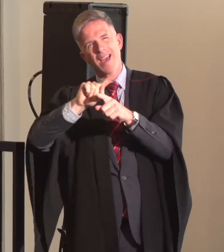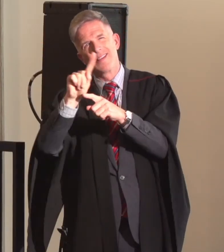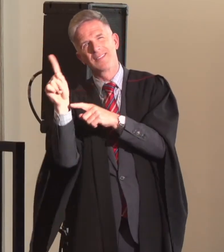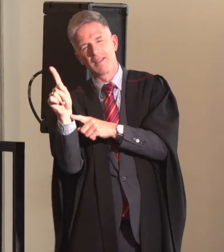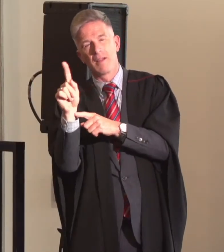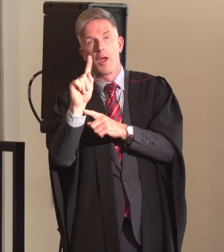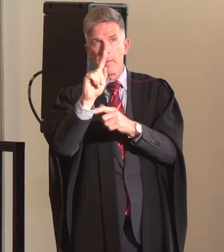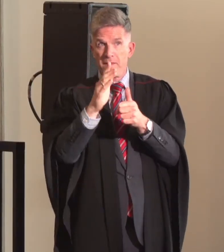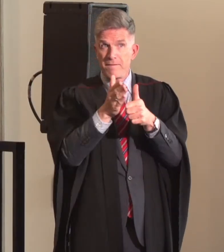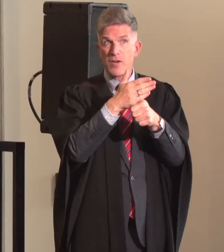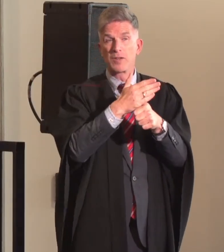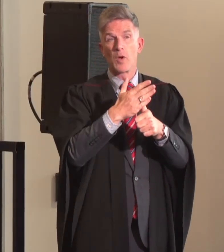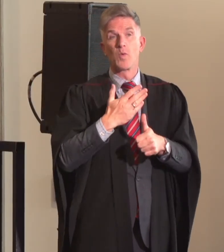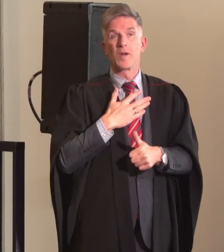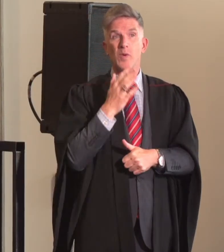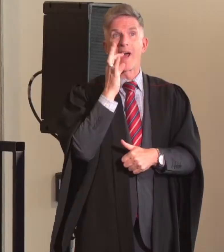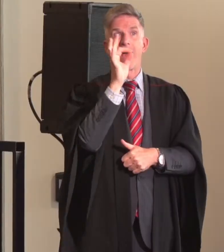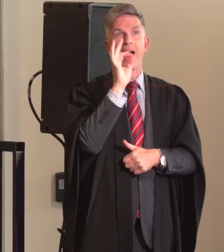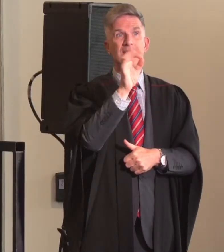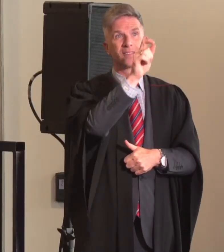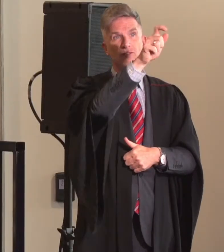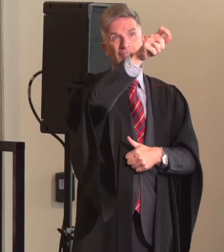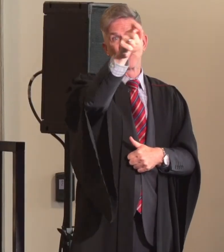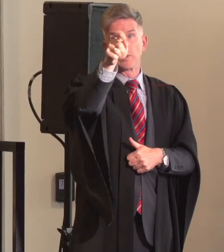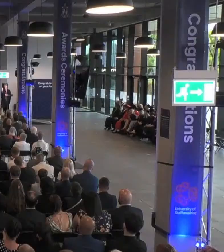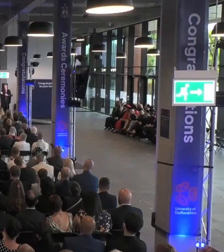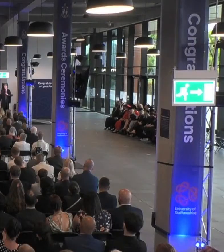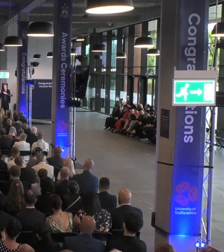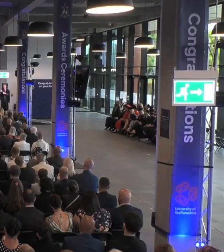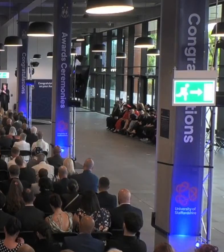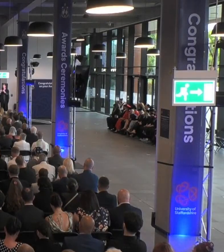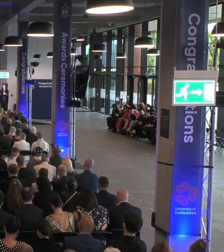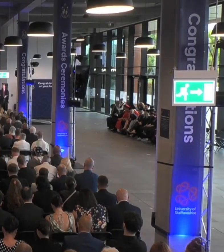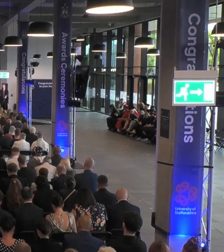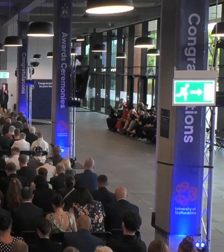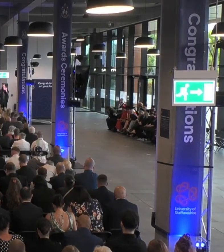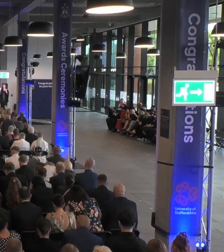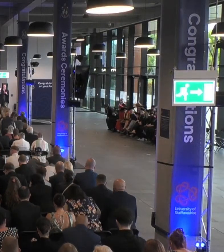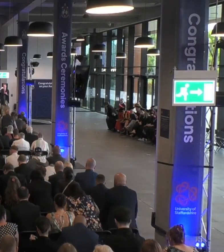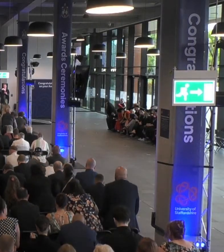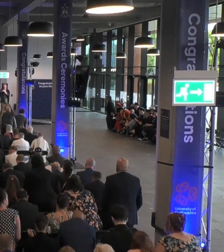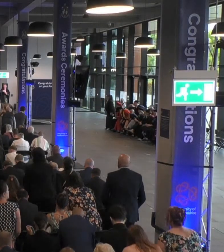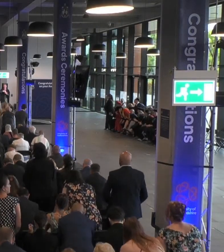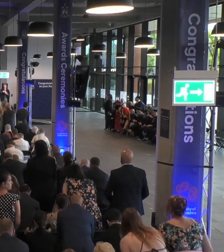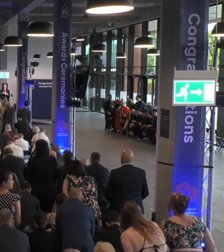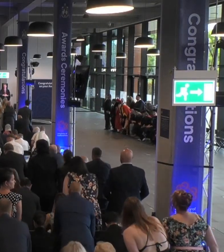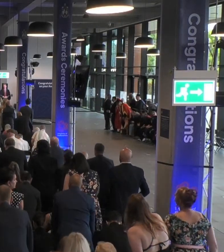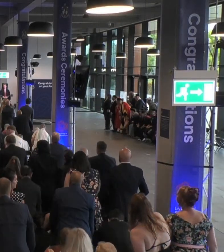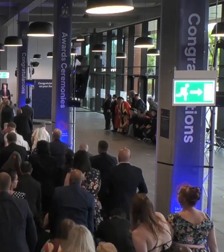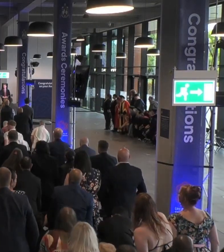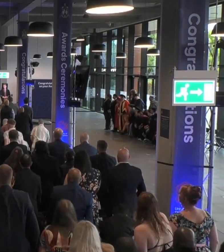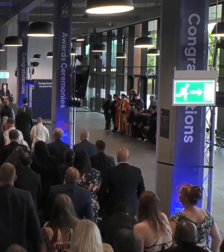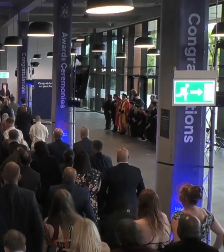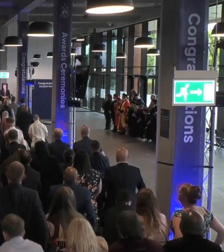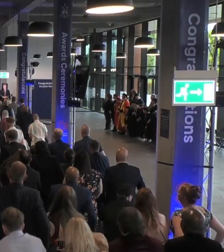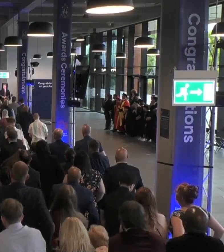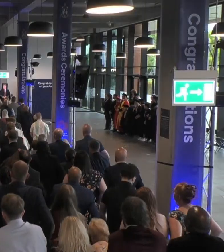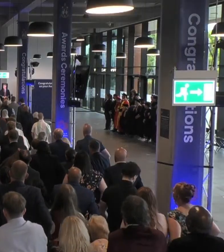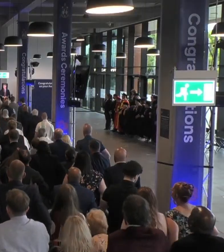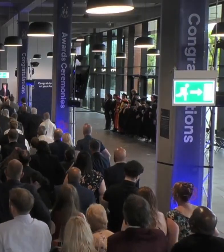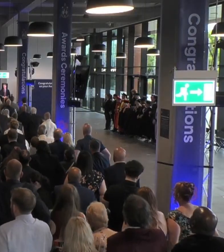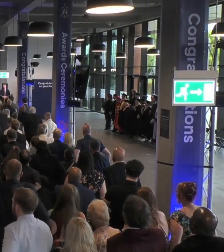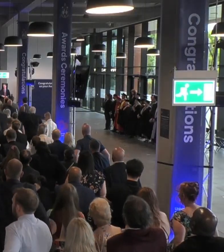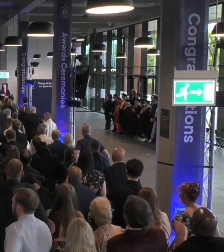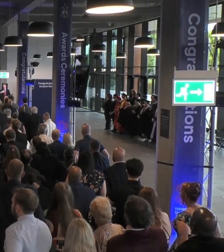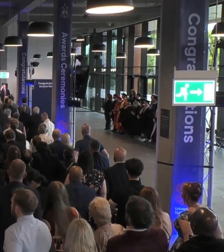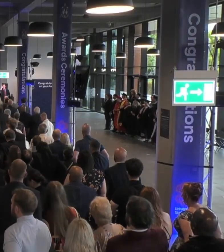I'd like to ask graduates and your guests to please stand. If you're able to do so, please, if you can stand. And on my countdown, I